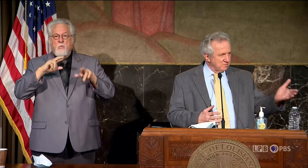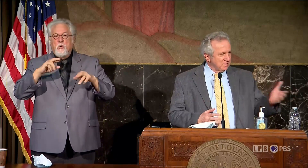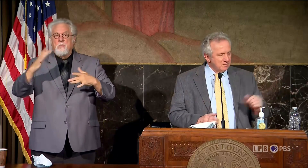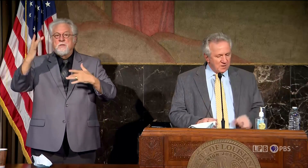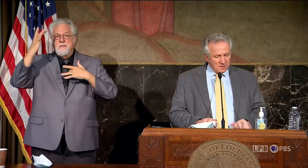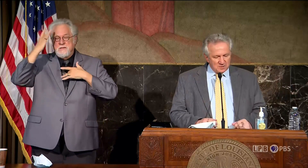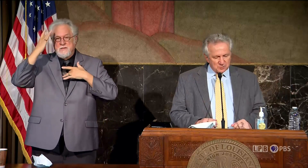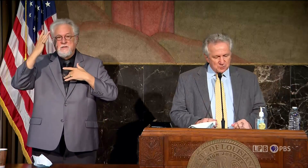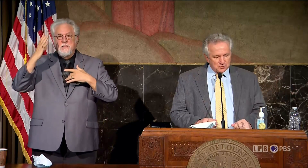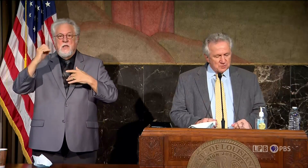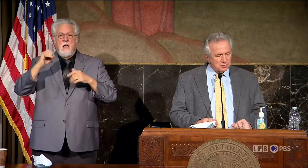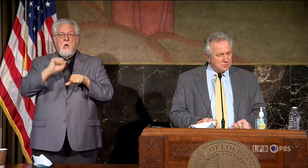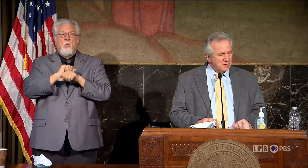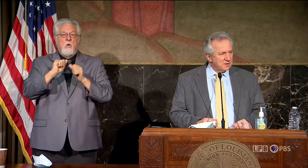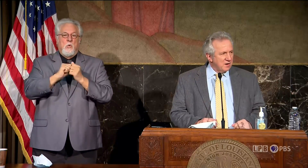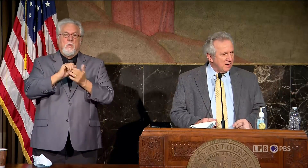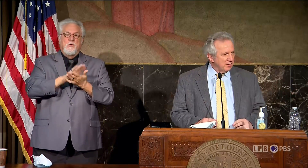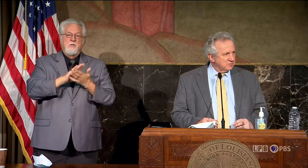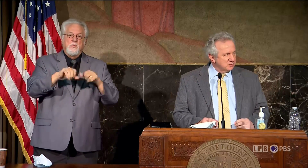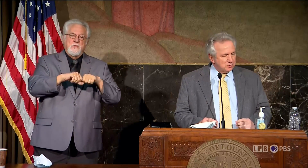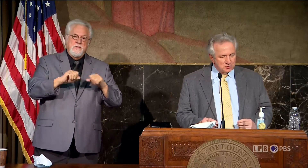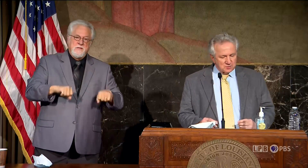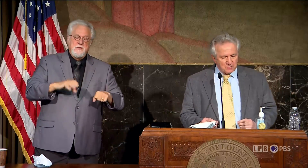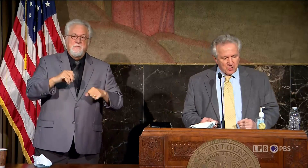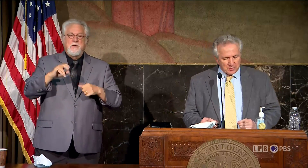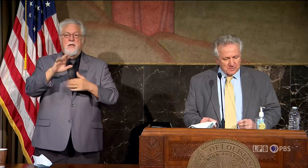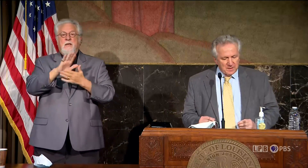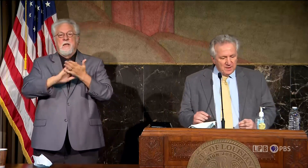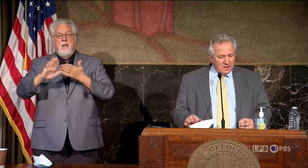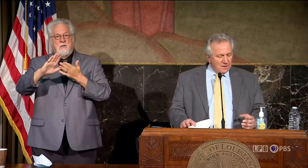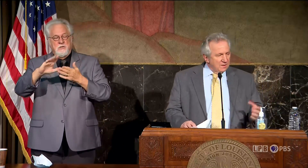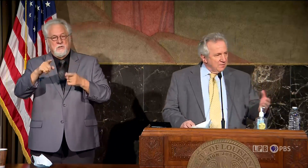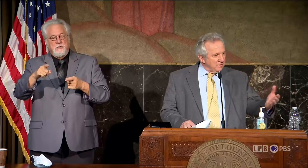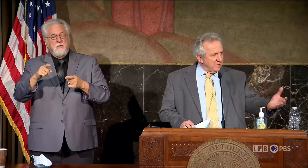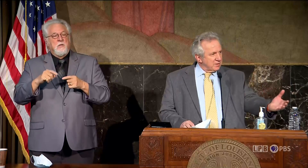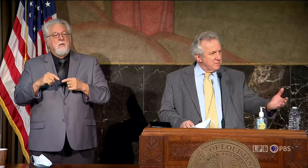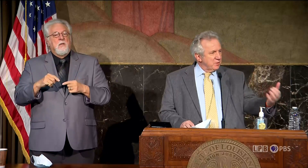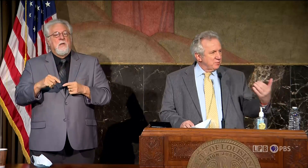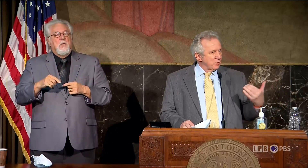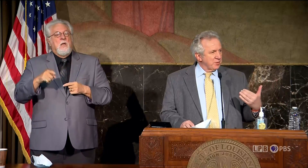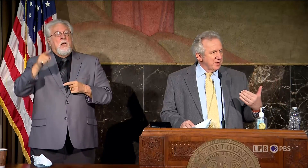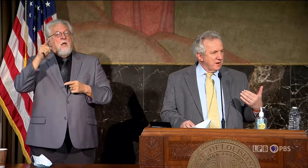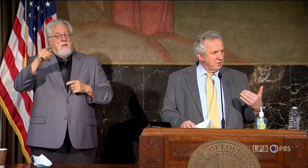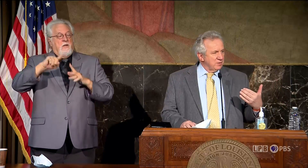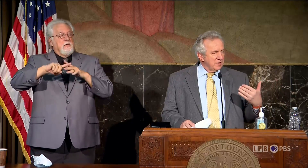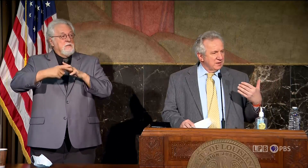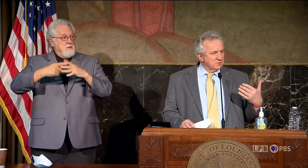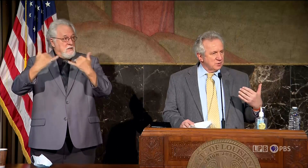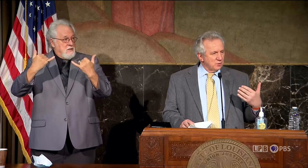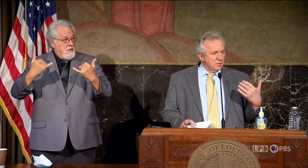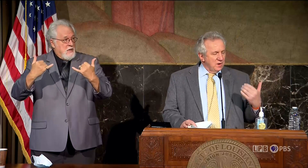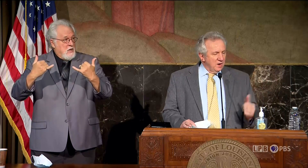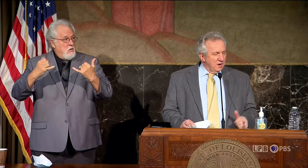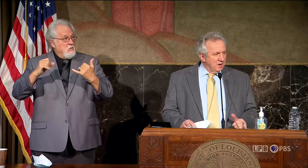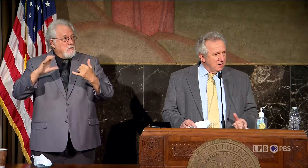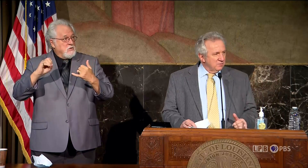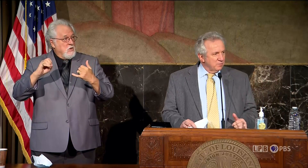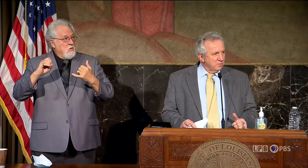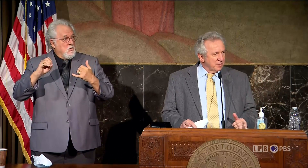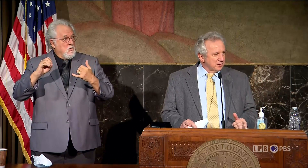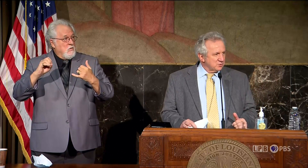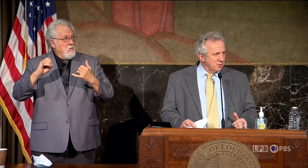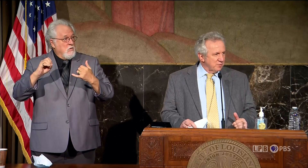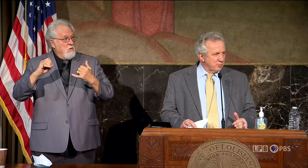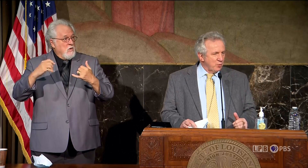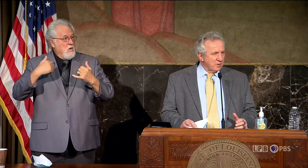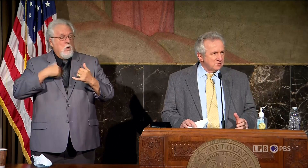with school systems and higher institutions of learning. They're coming on board now, and so